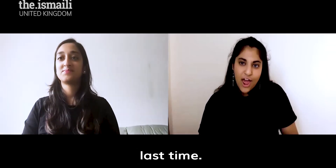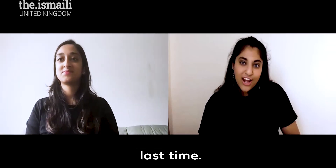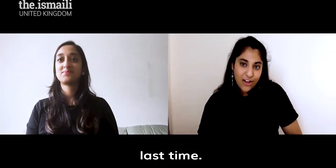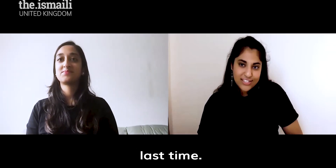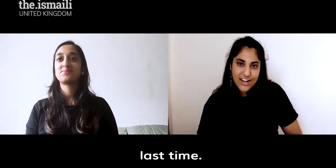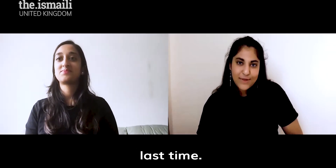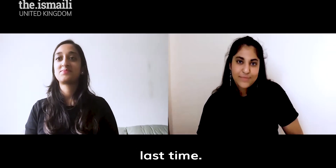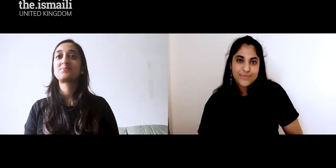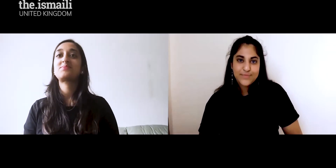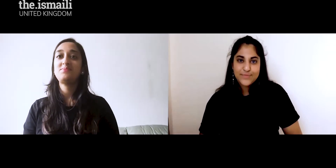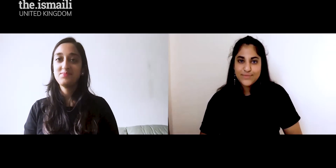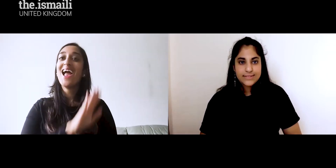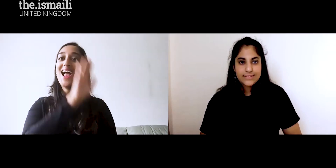last time.